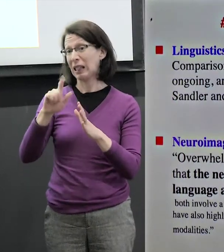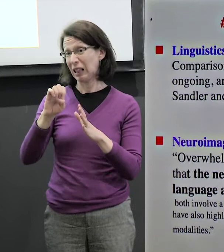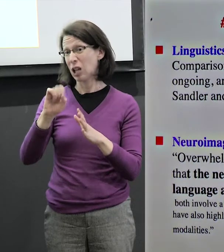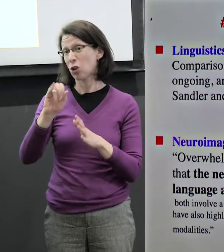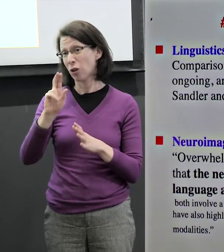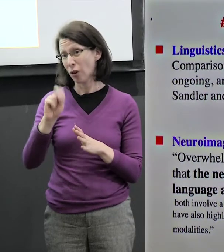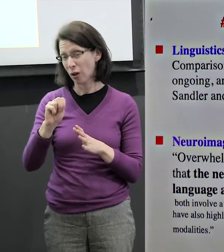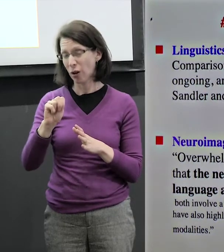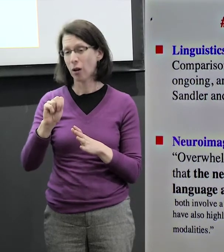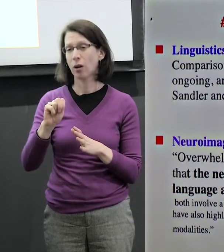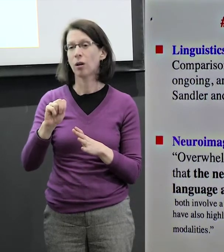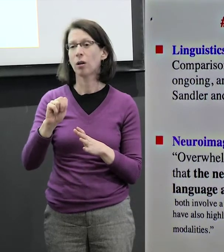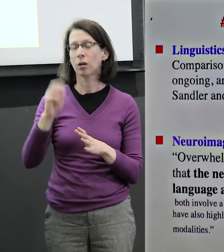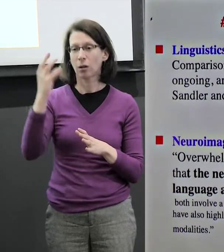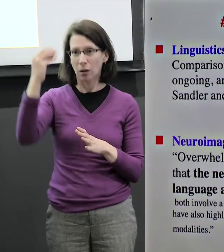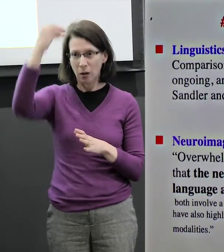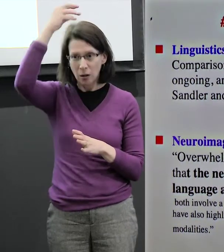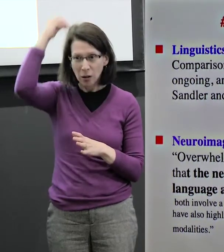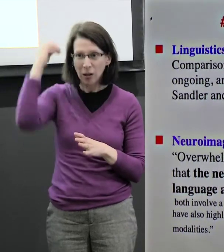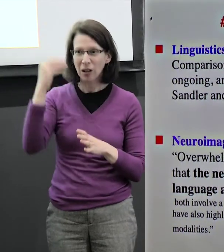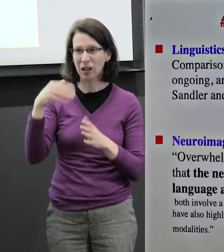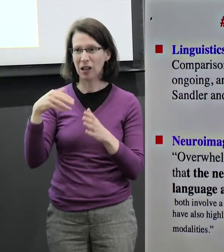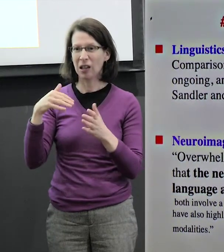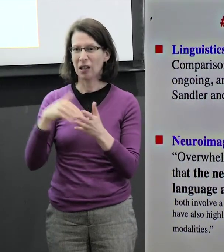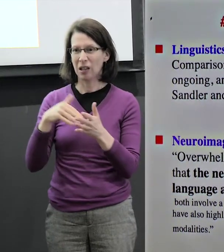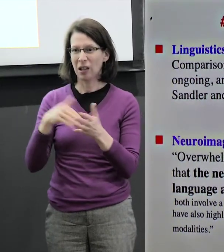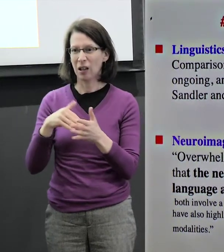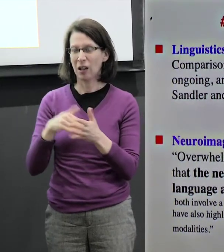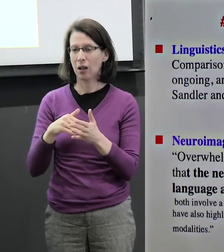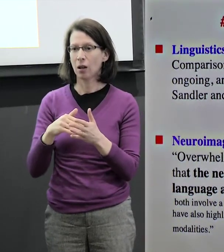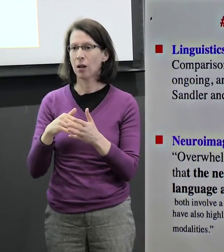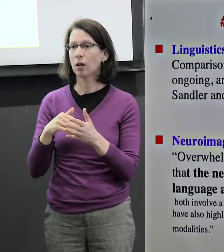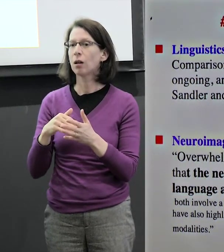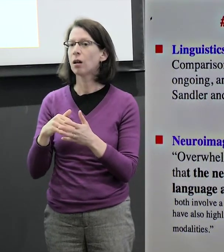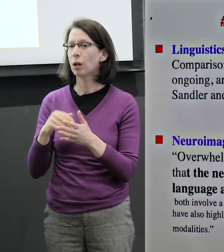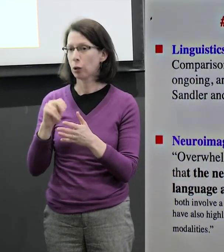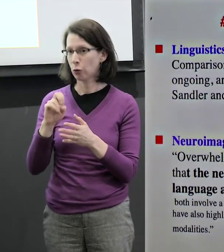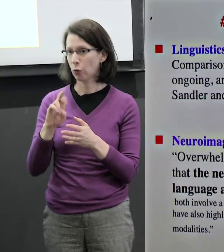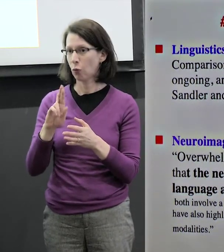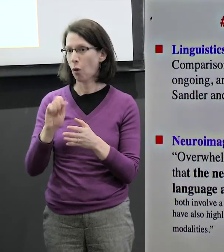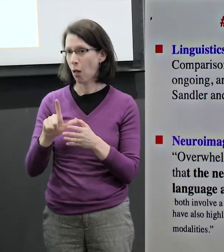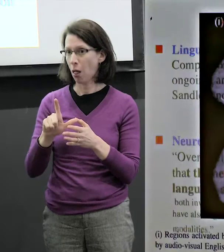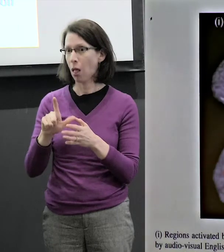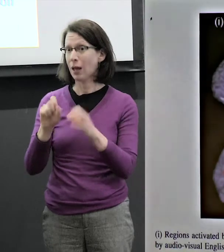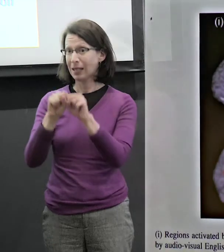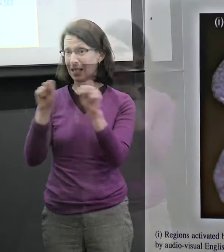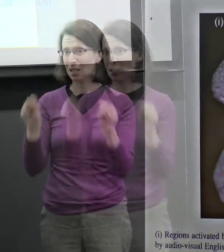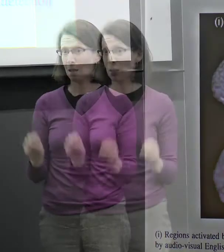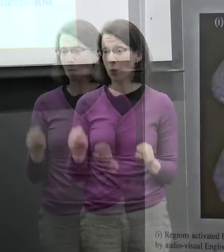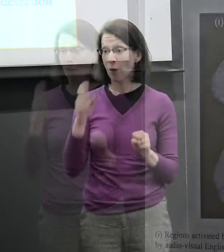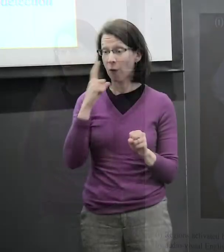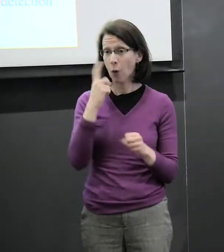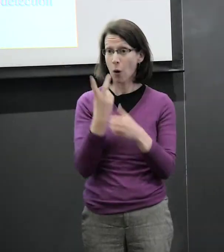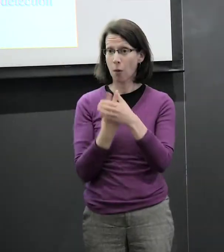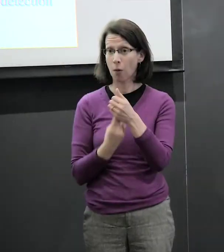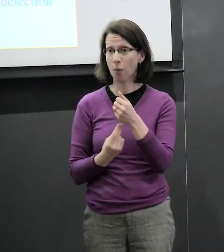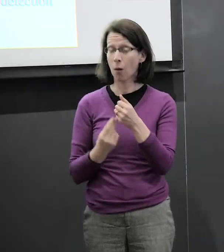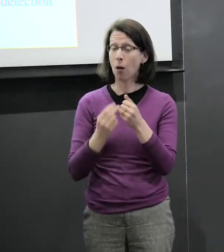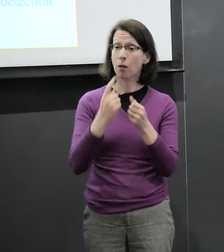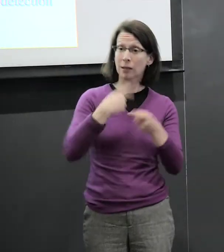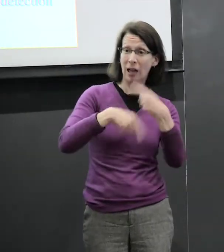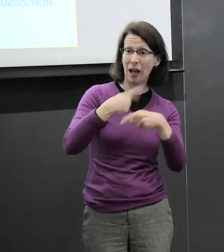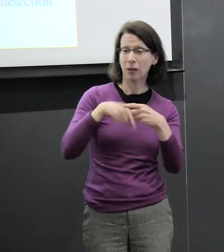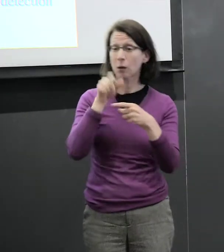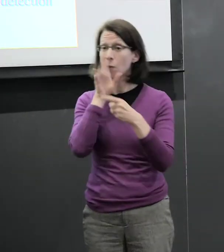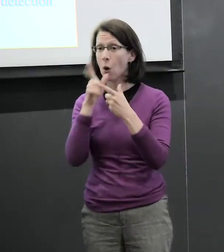studies indicate that the neural systems supporting signed and spoken languages are very similar. And by